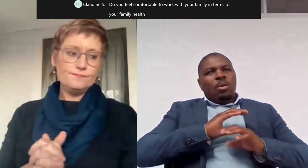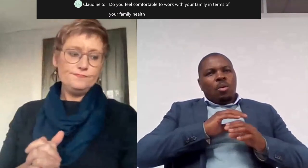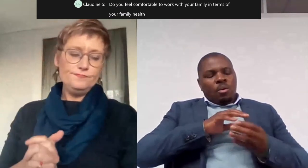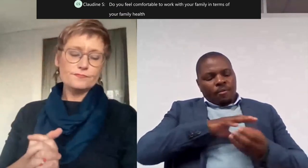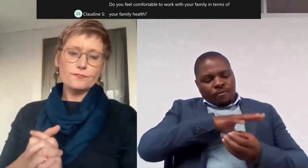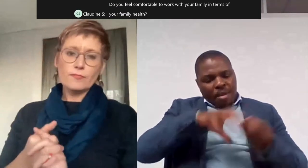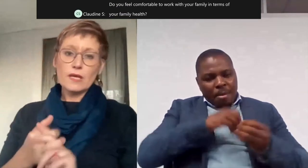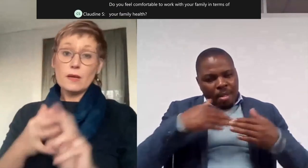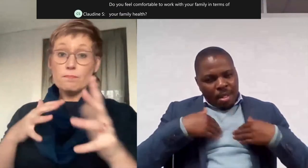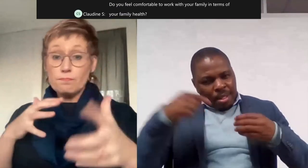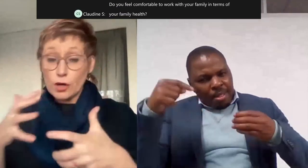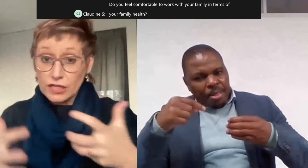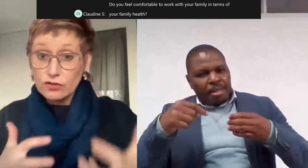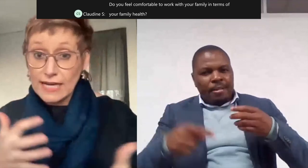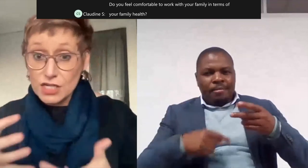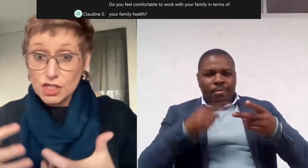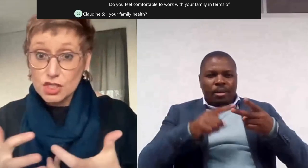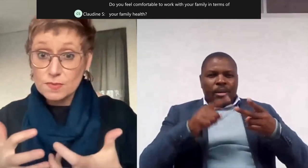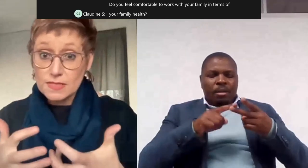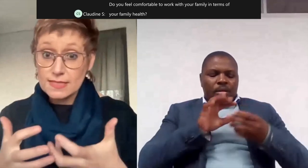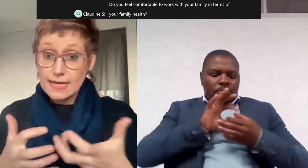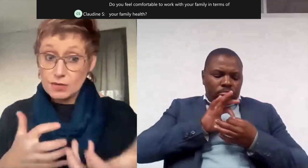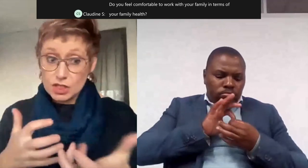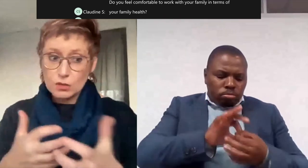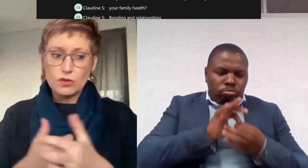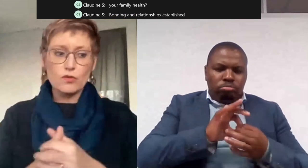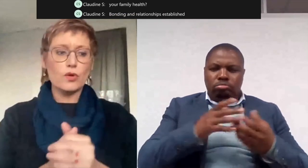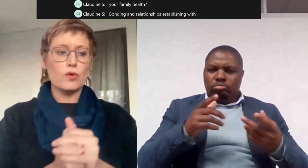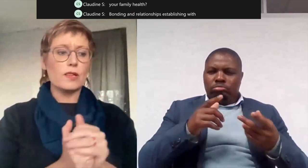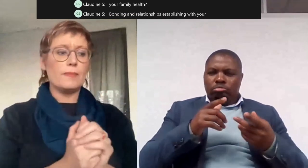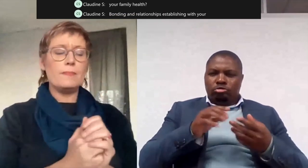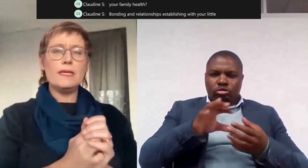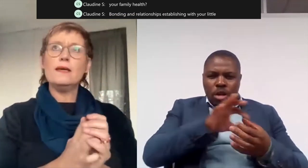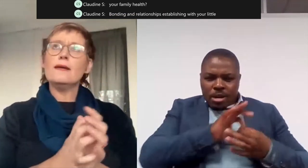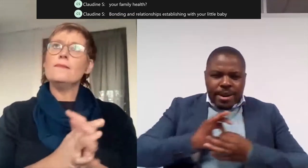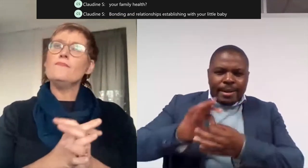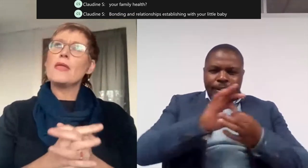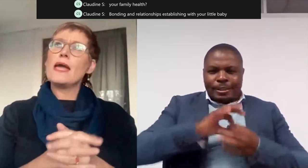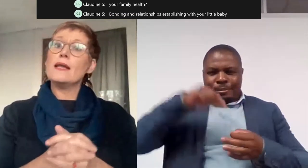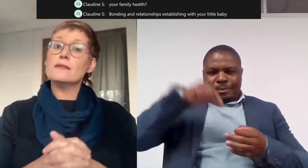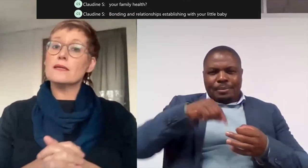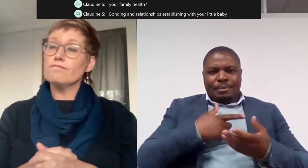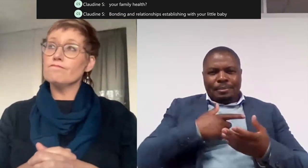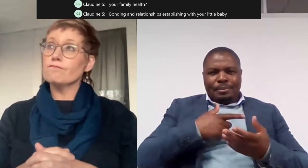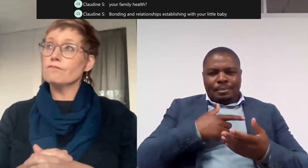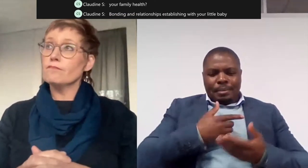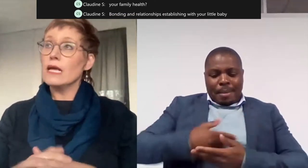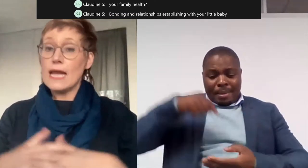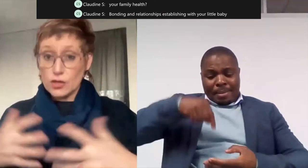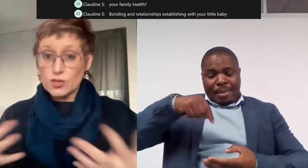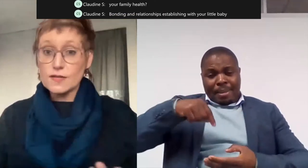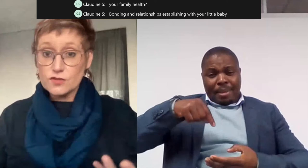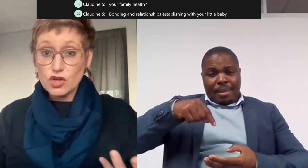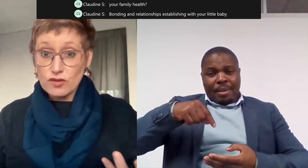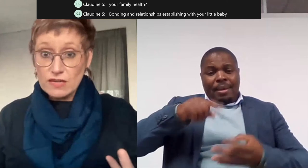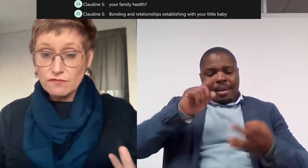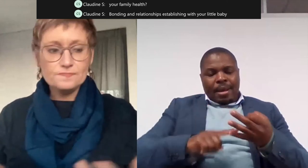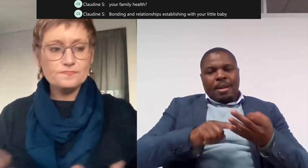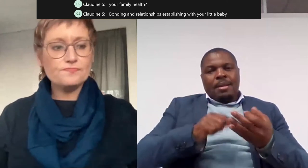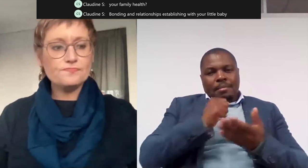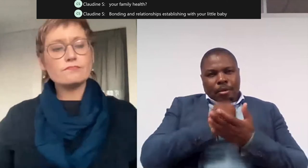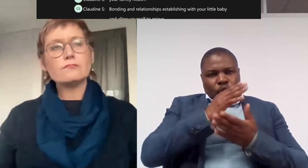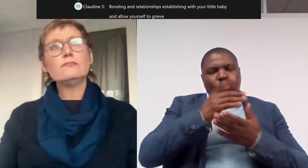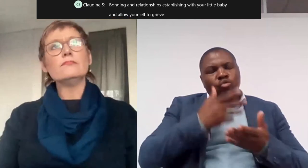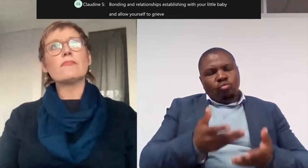health, bonding and relationships, establishing with your little bubby, and allow yourself to